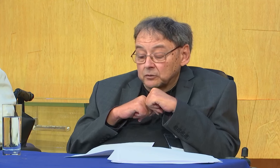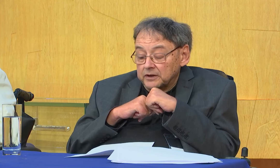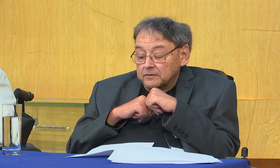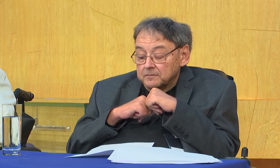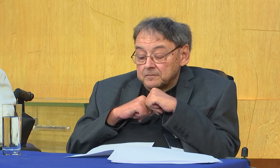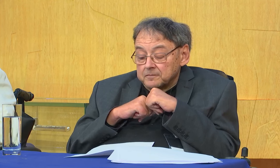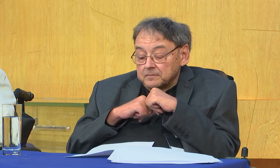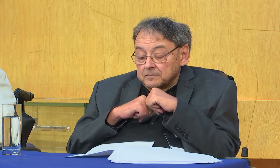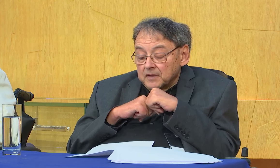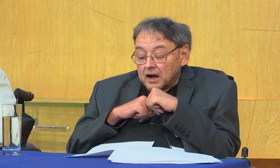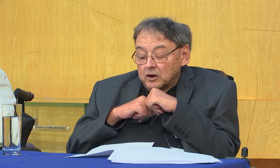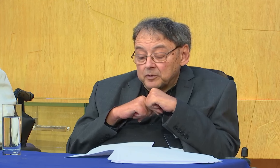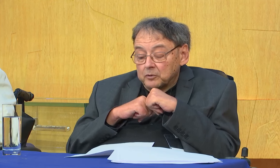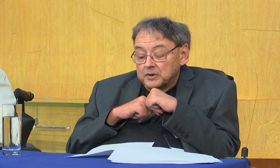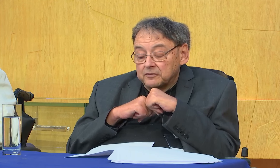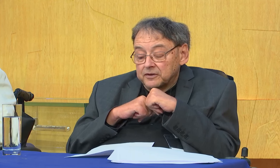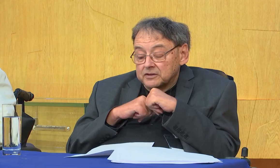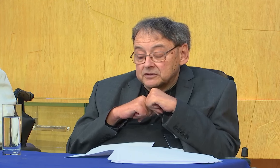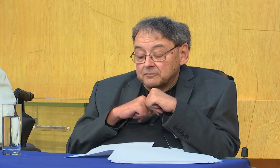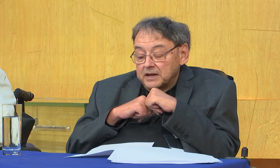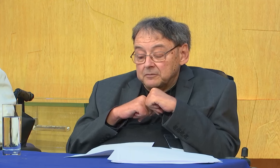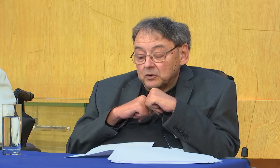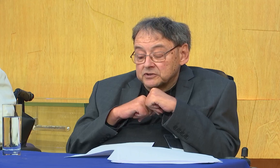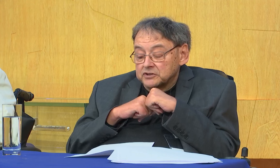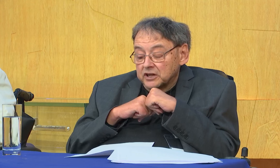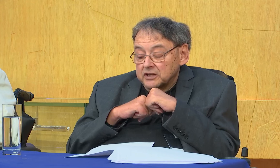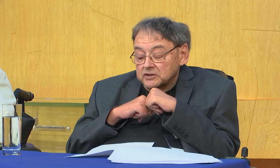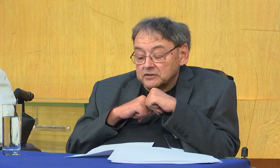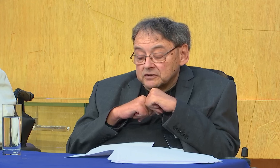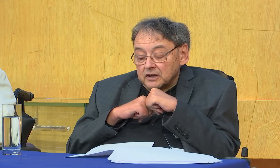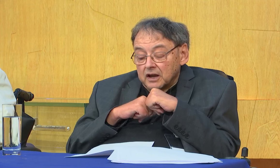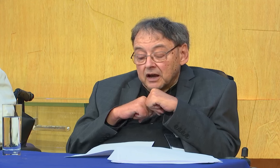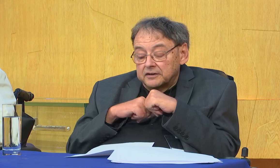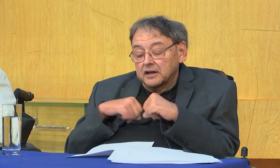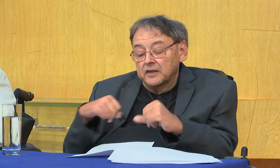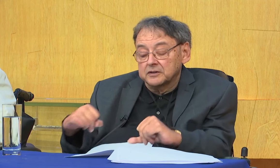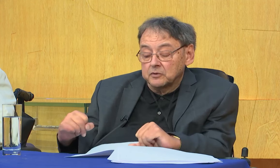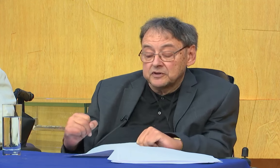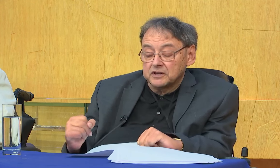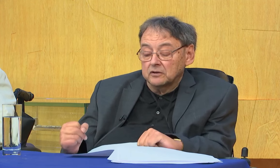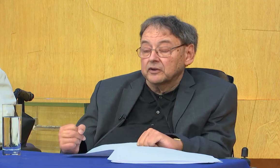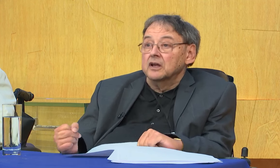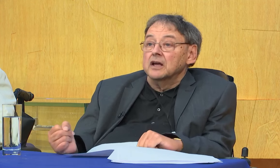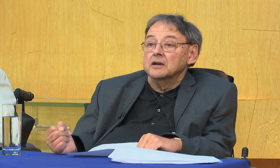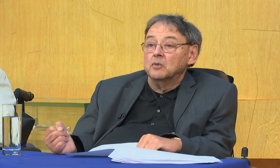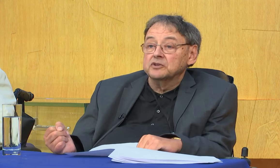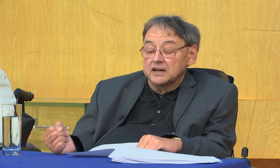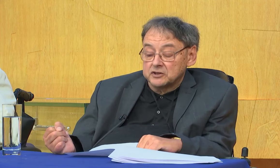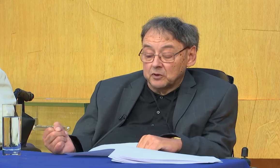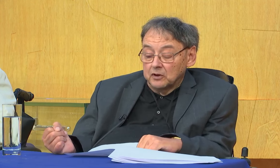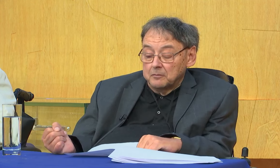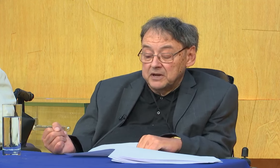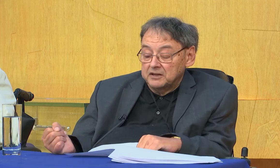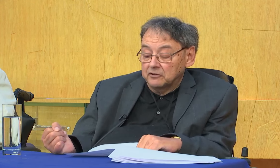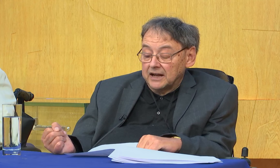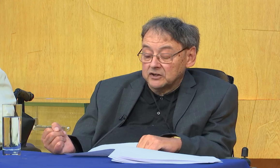yet to win. I hope it will be the first of many more such occasions, and that it will result in more